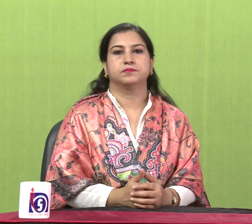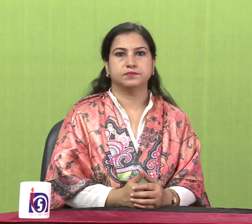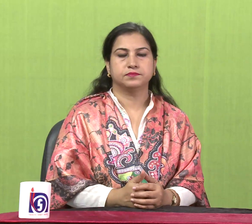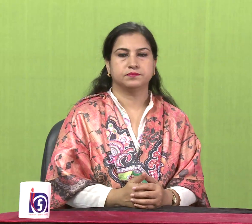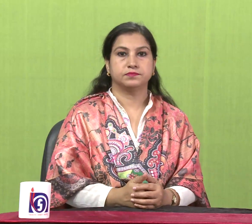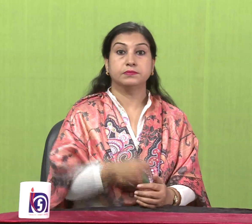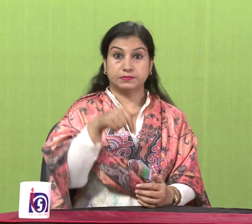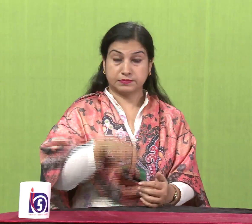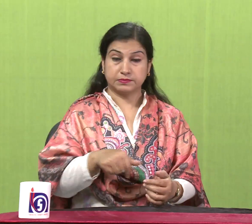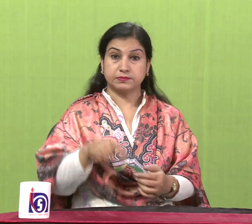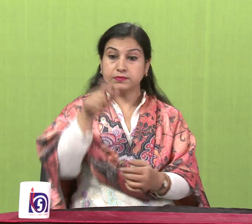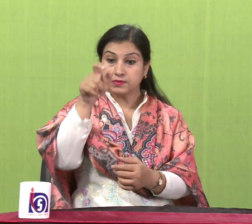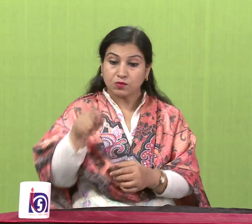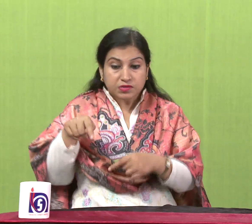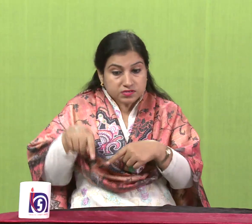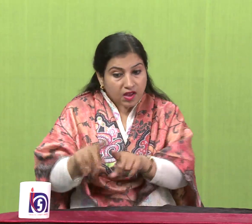These human-made differences or